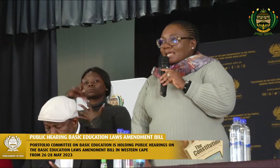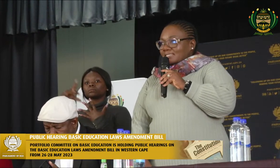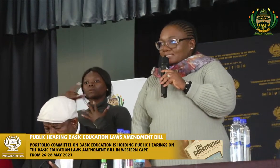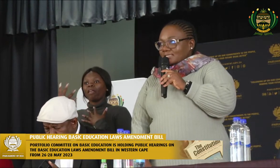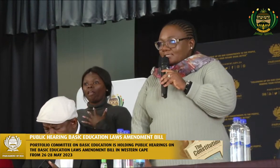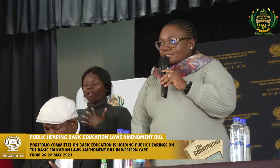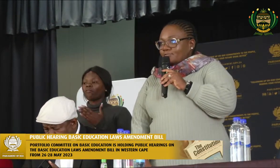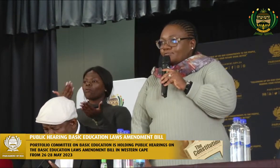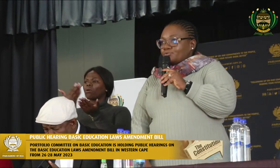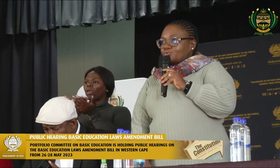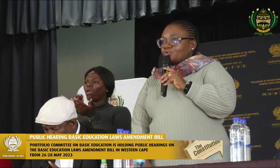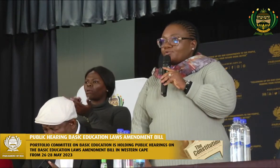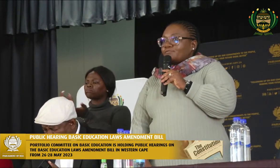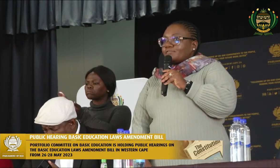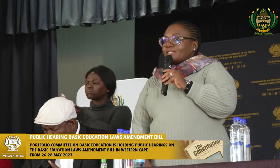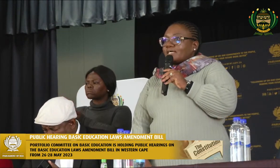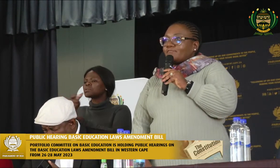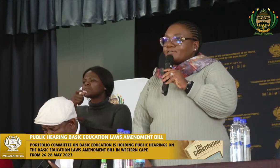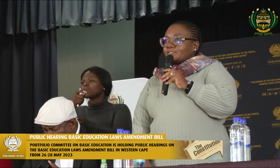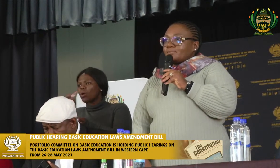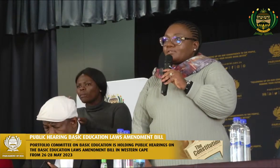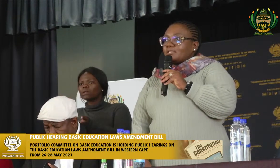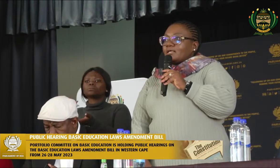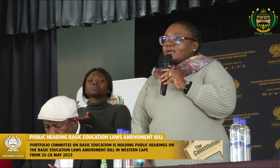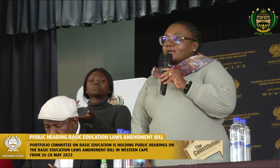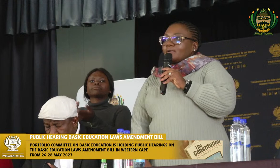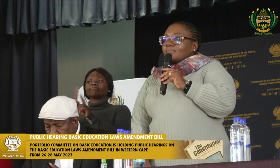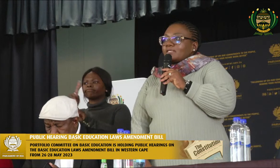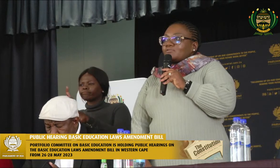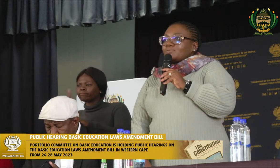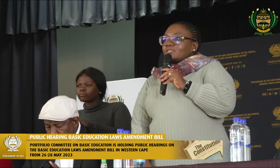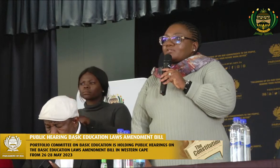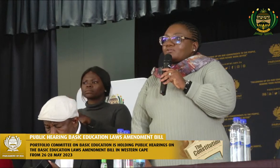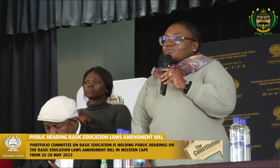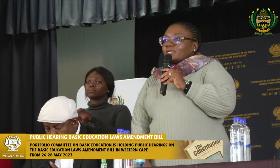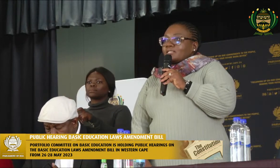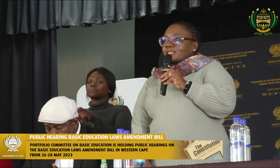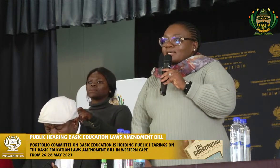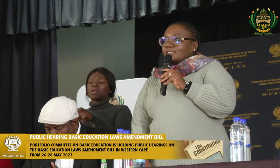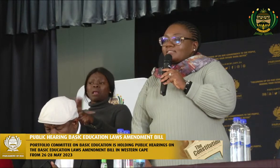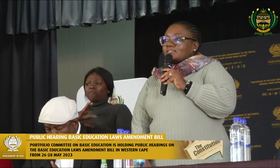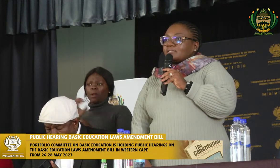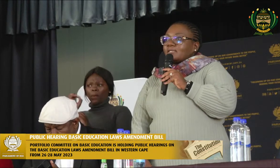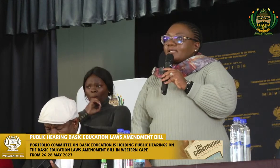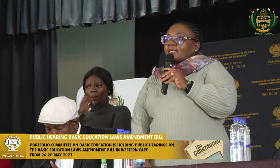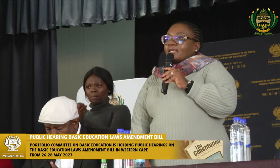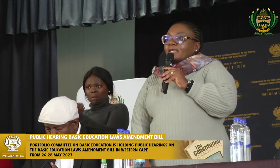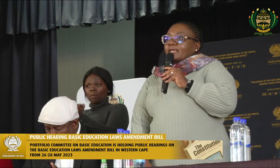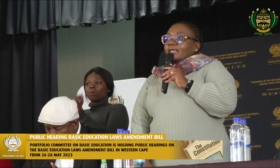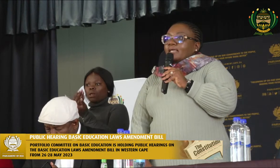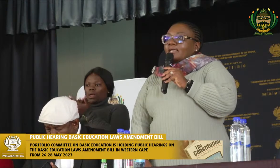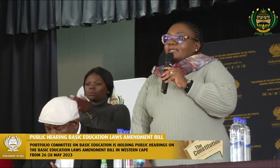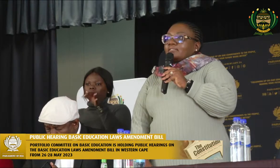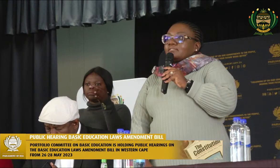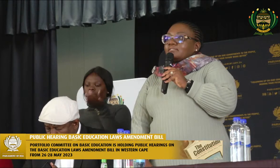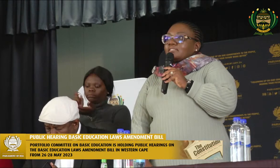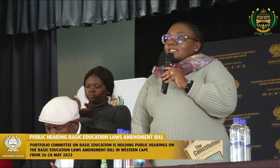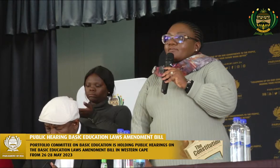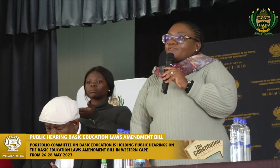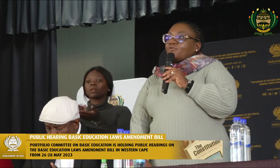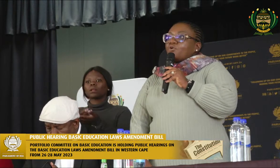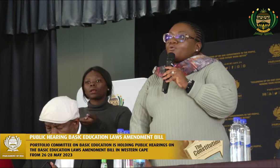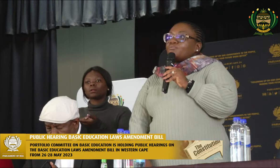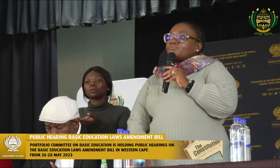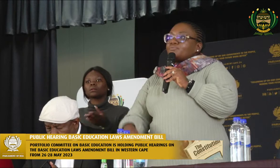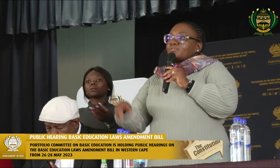of writing. If you don't feel comfortable by speaking, you can write. And